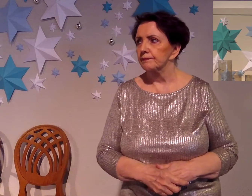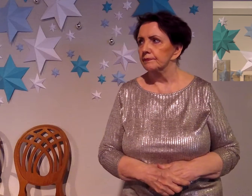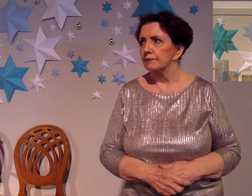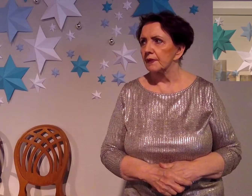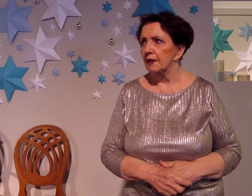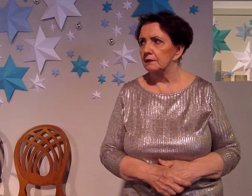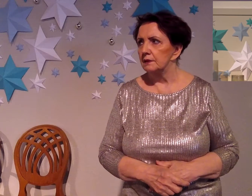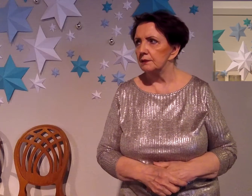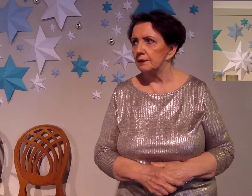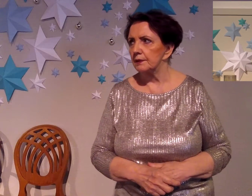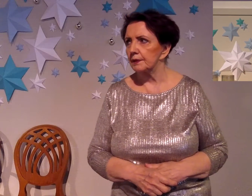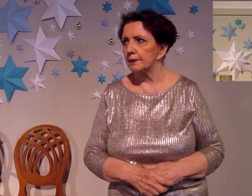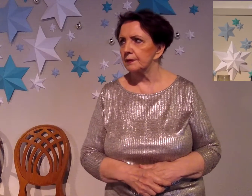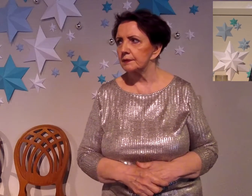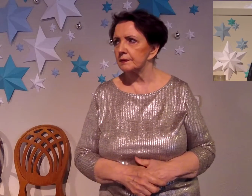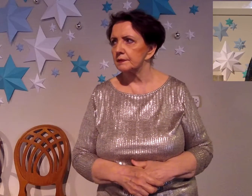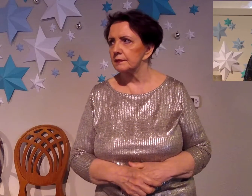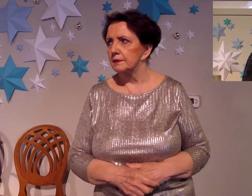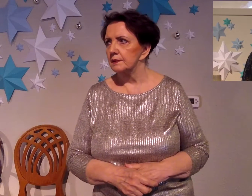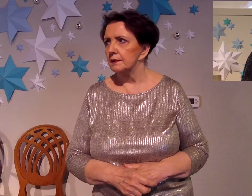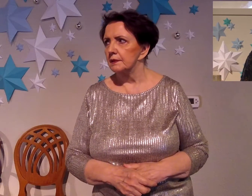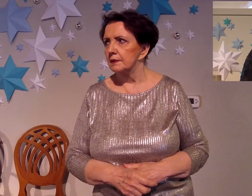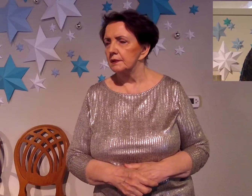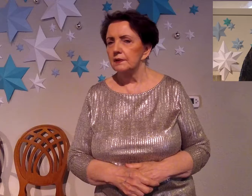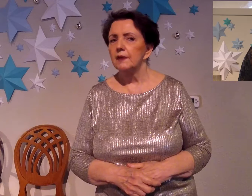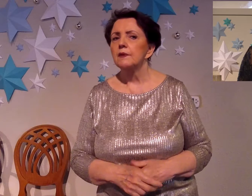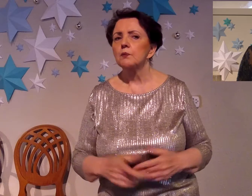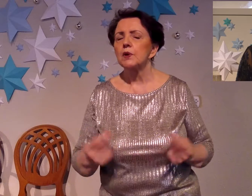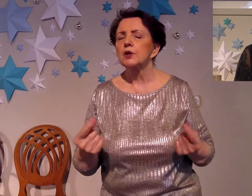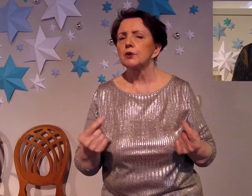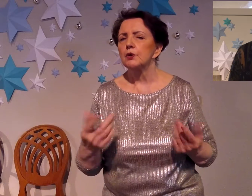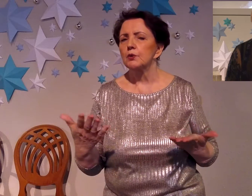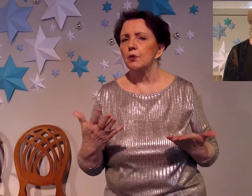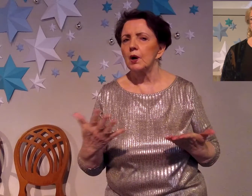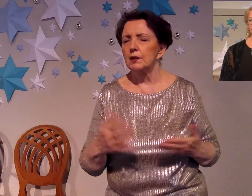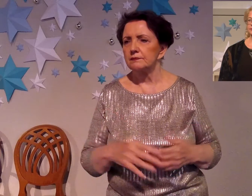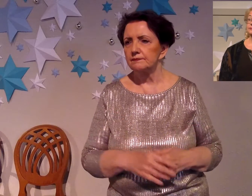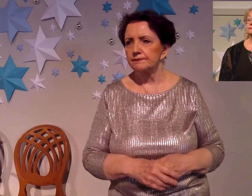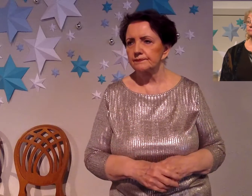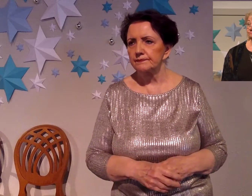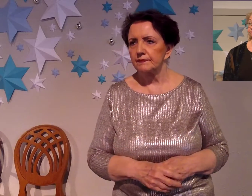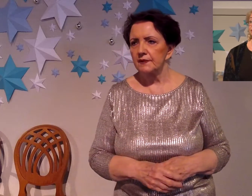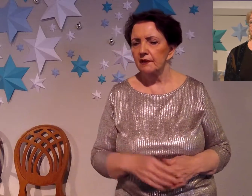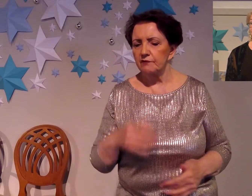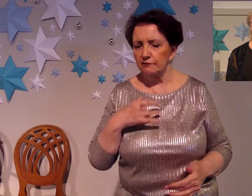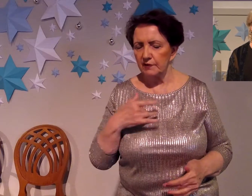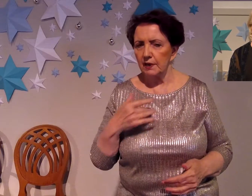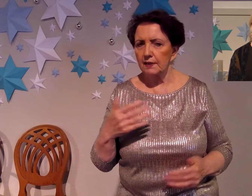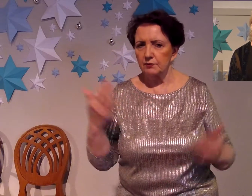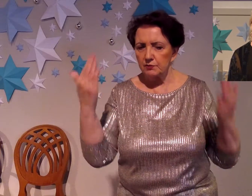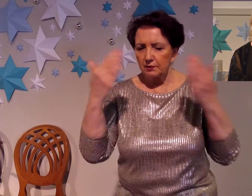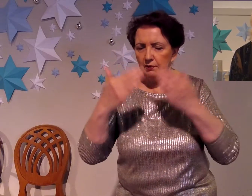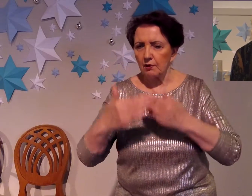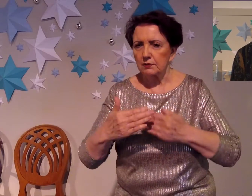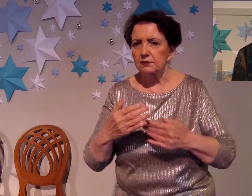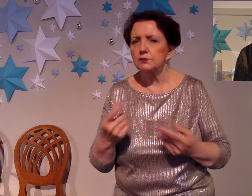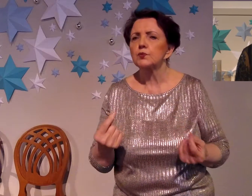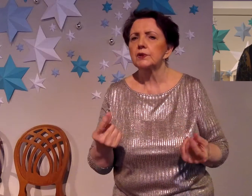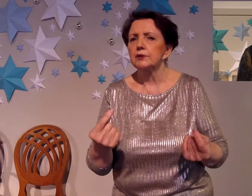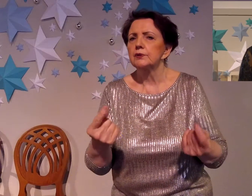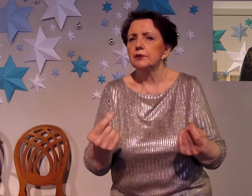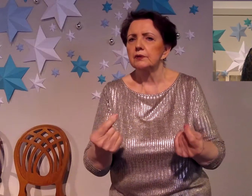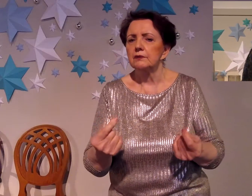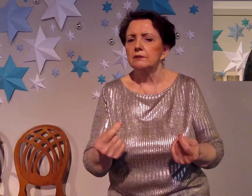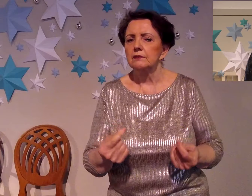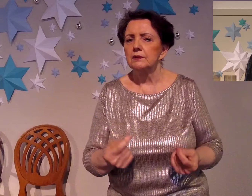around. And then what do we do when we find ourselves in that place? What do? We reach for our